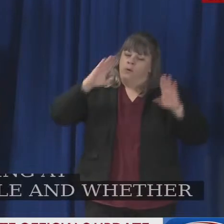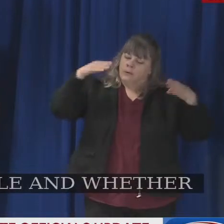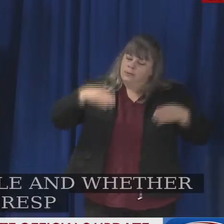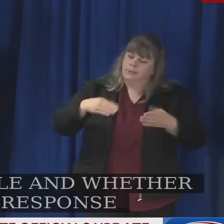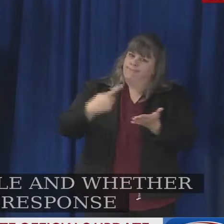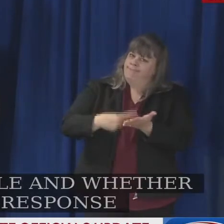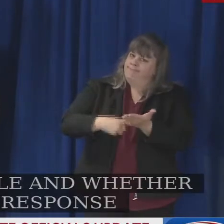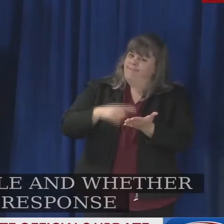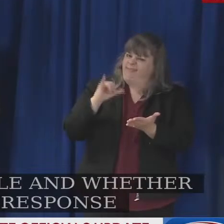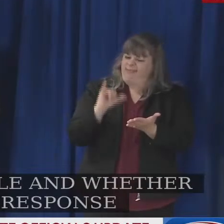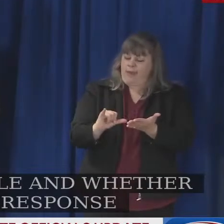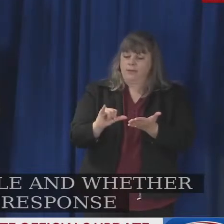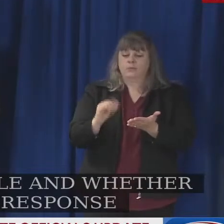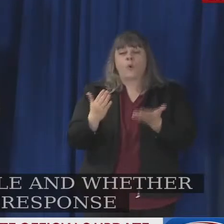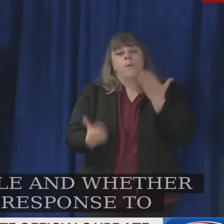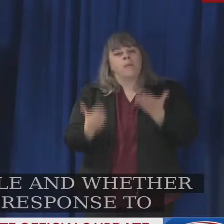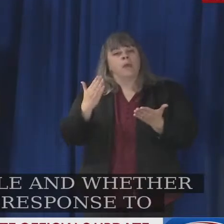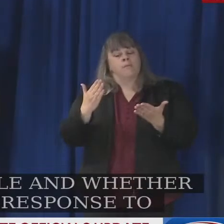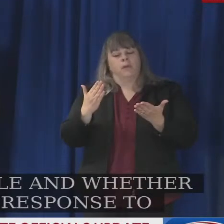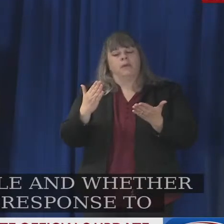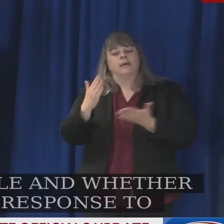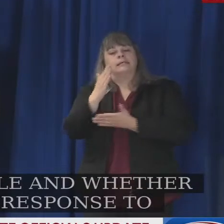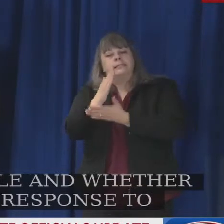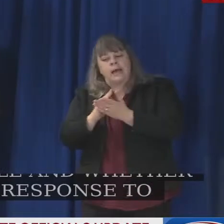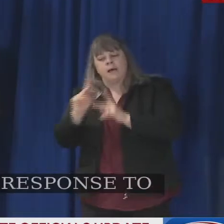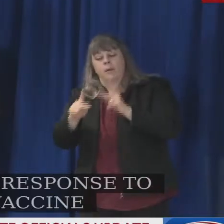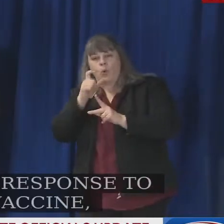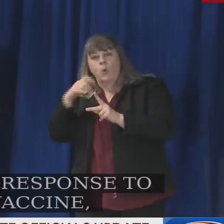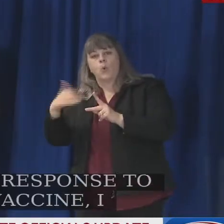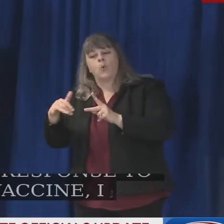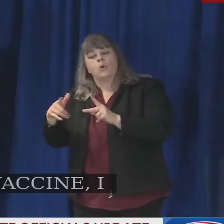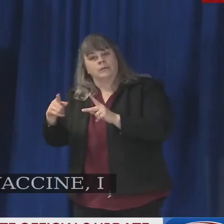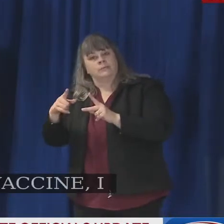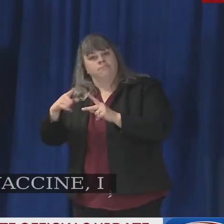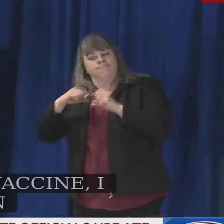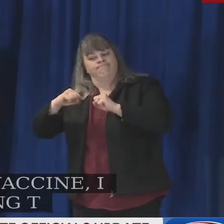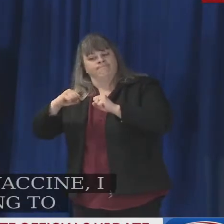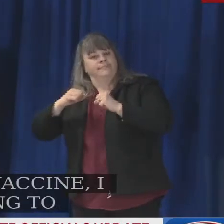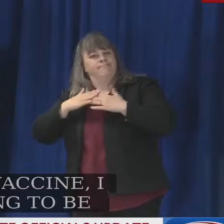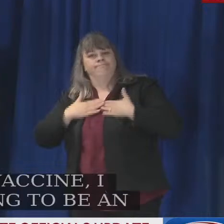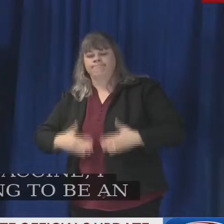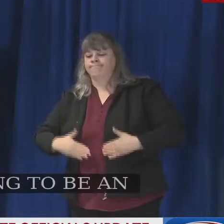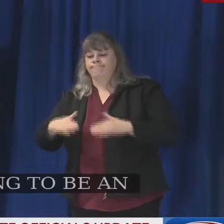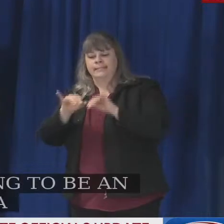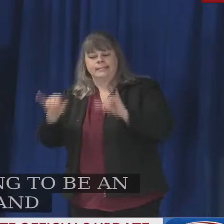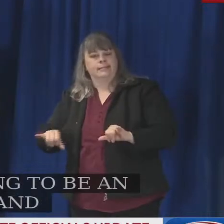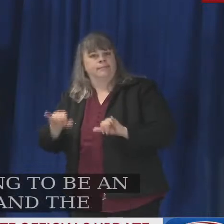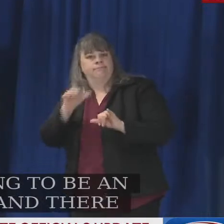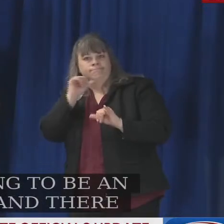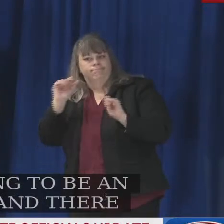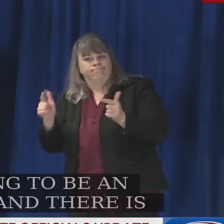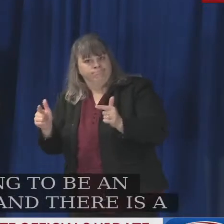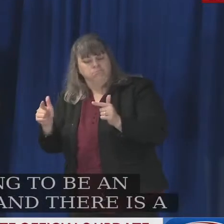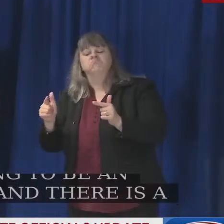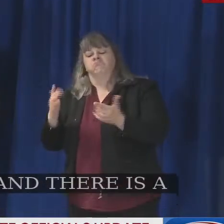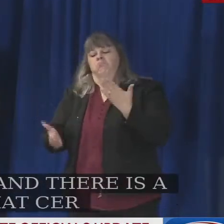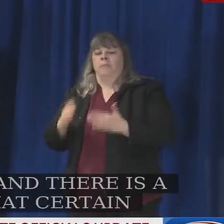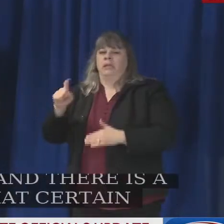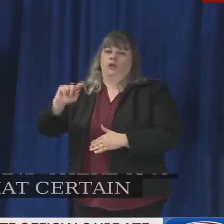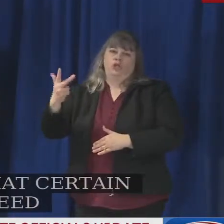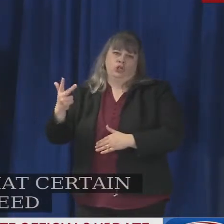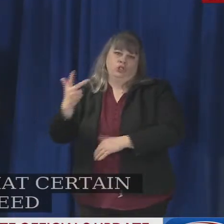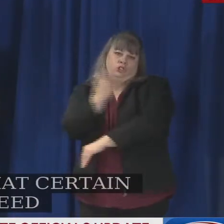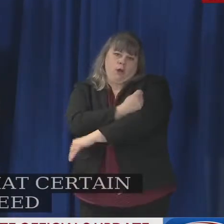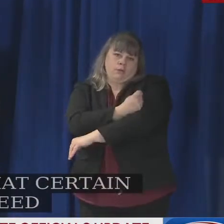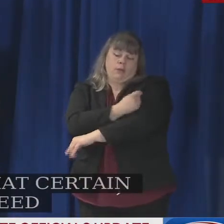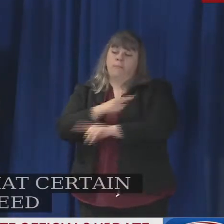A high likelihood that certain populations, like people who are immunocompromised, may need boosters. Nothing is recommended yet.